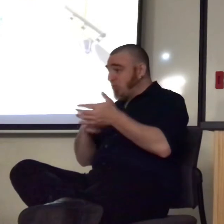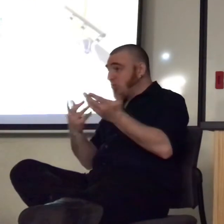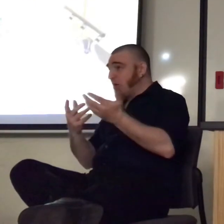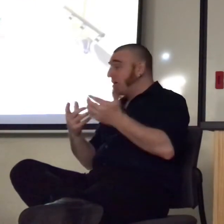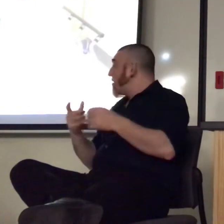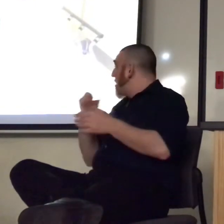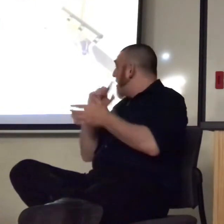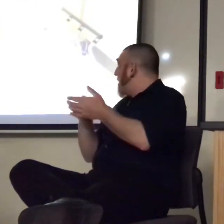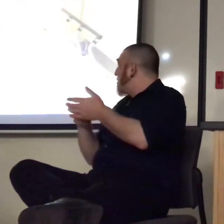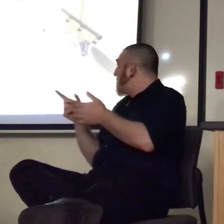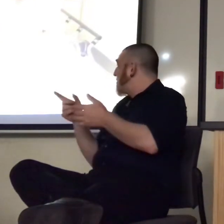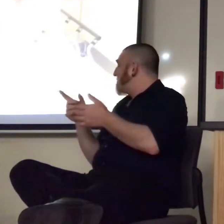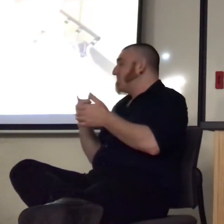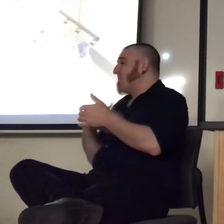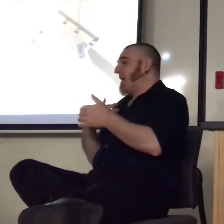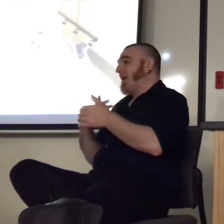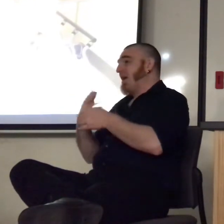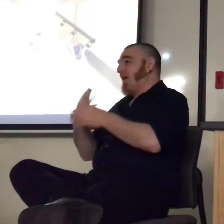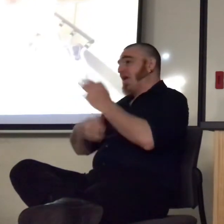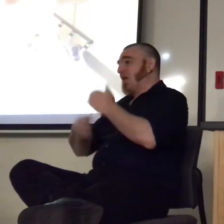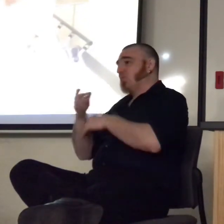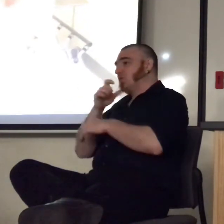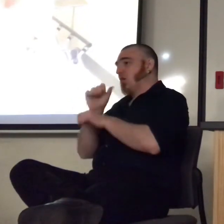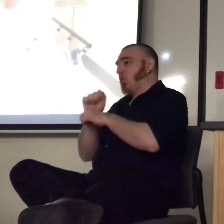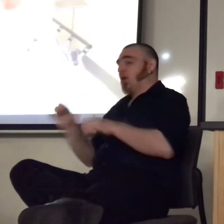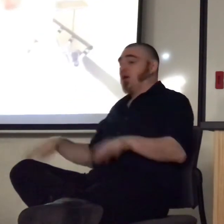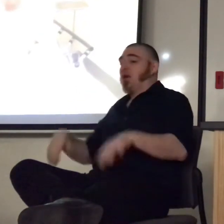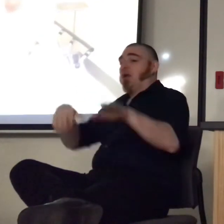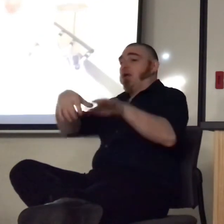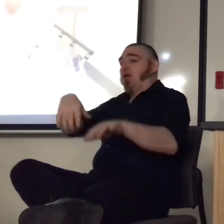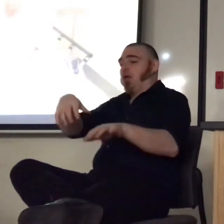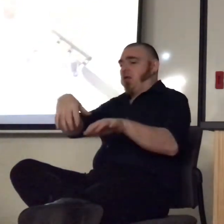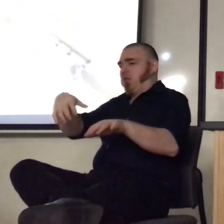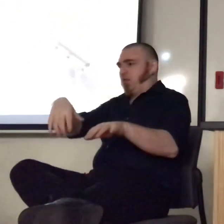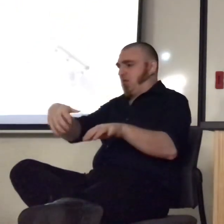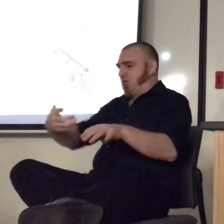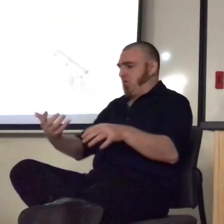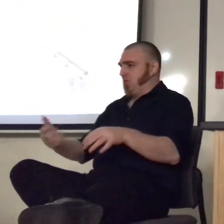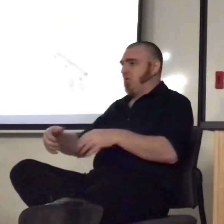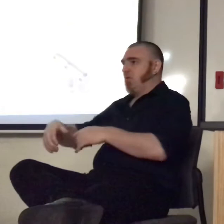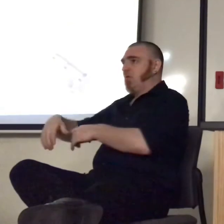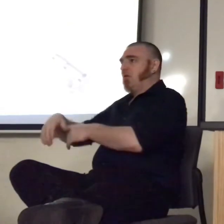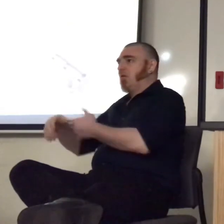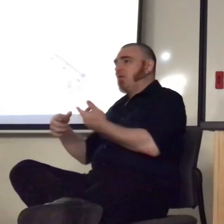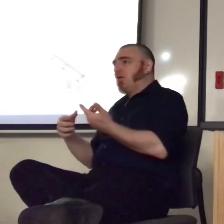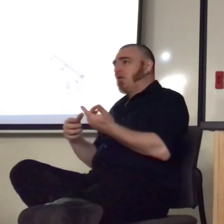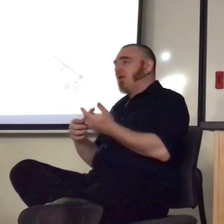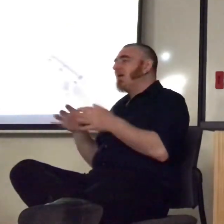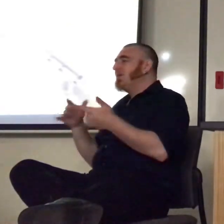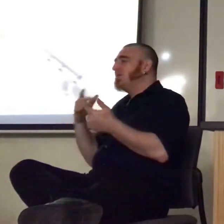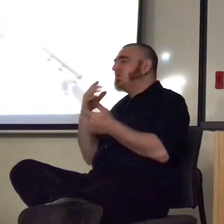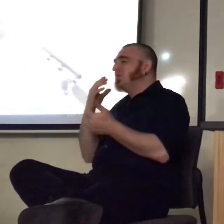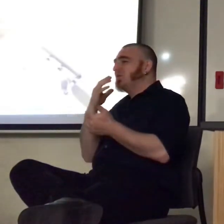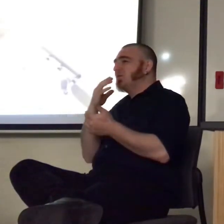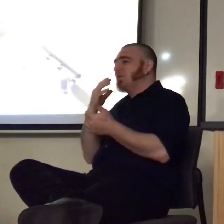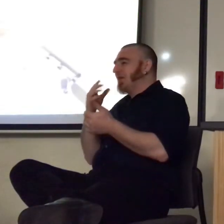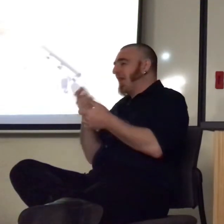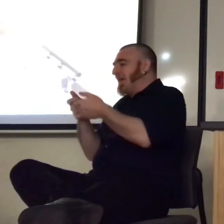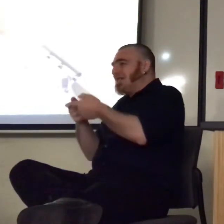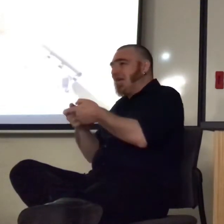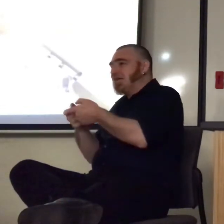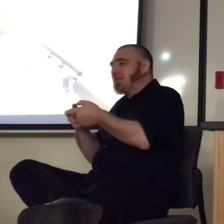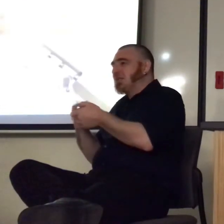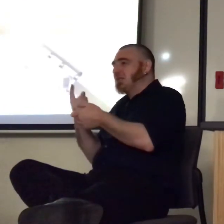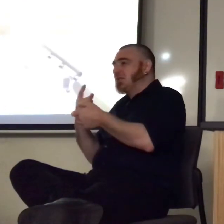That it was, my hand was not working. Okay. And then I did my little test, you know, the face smile. Somebody had just sent me that email